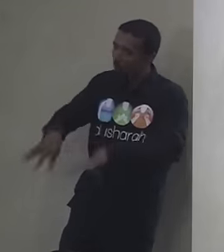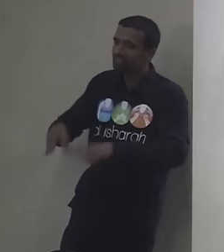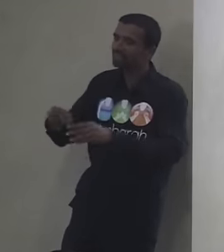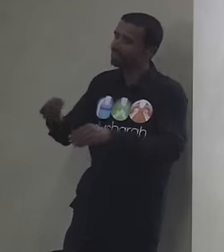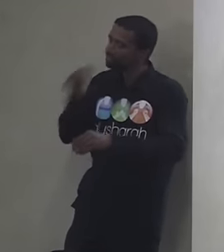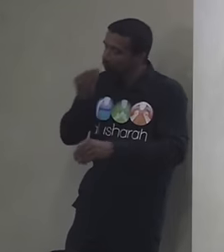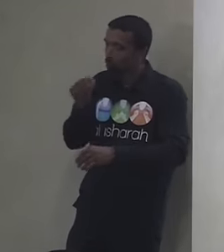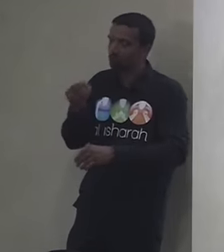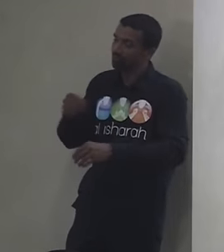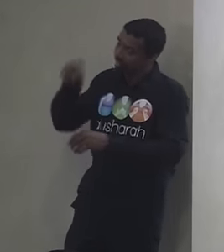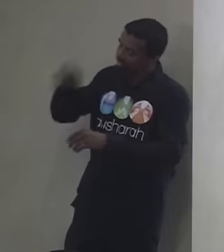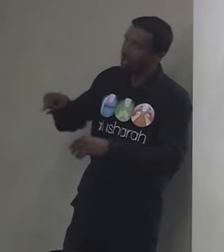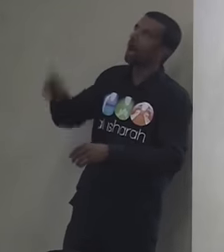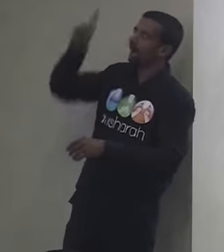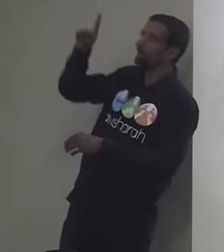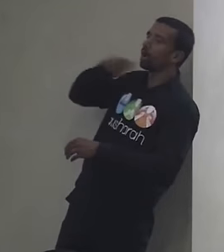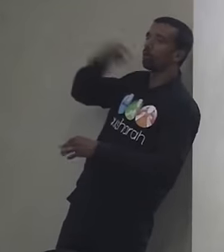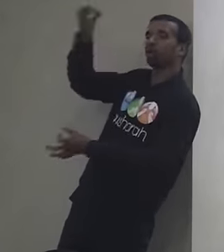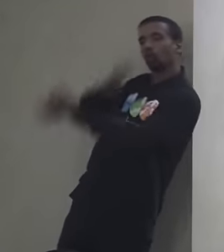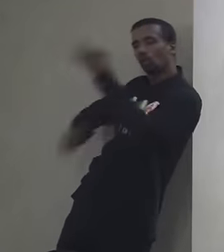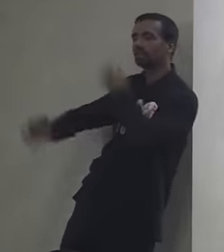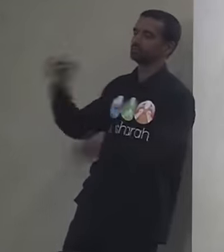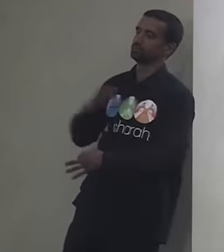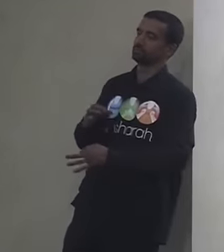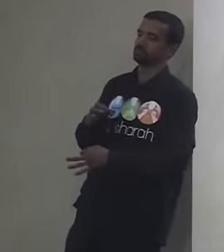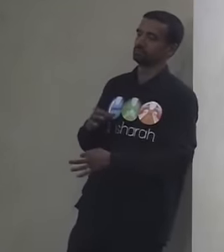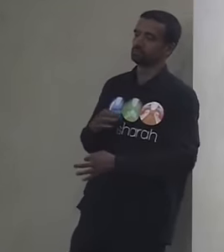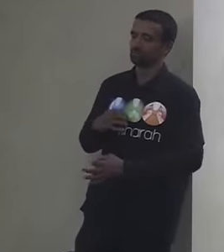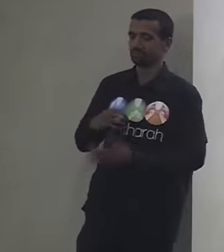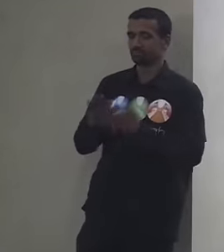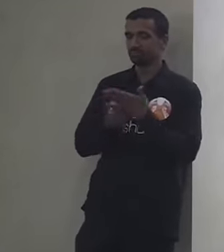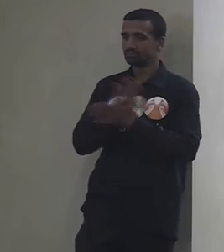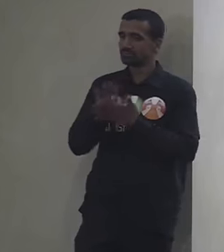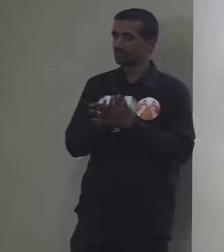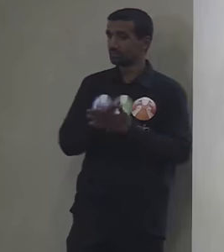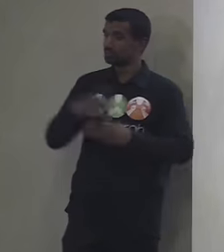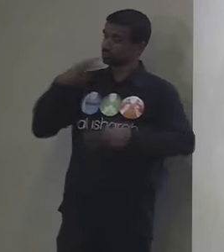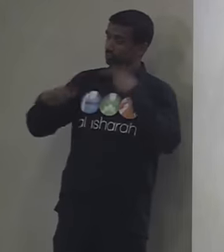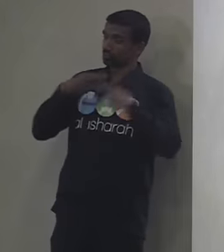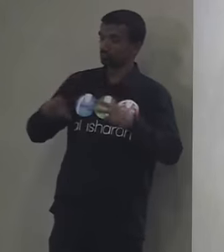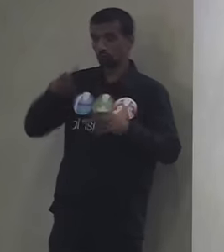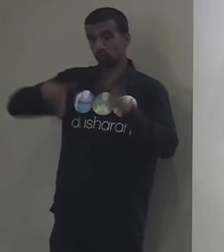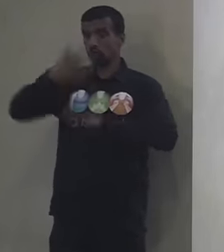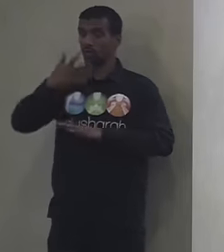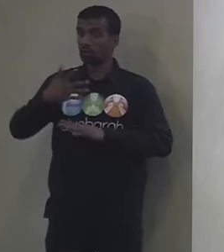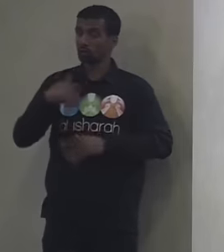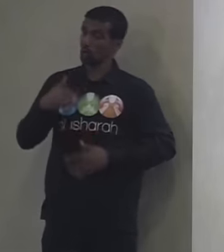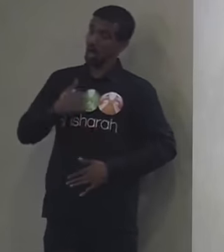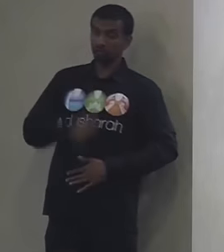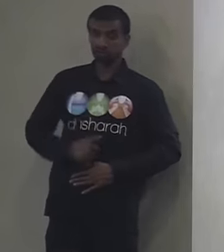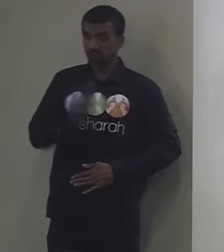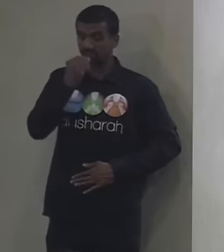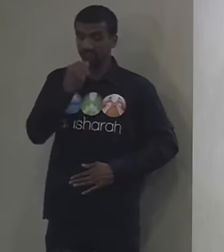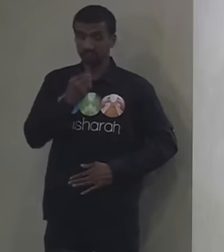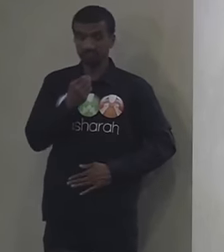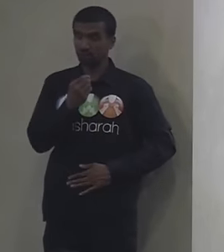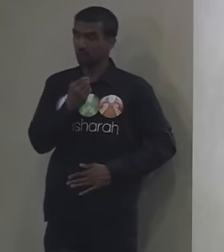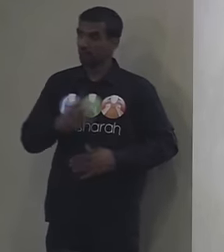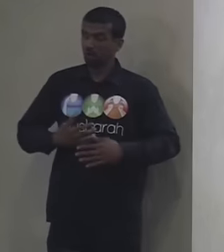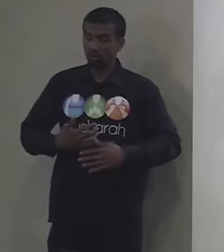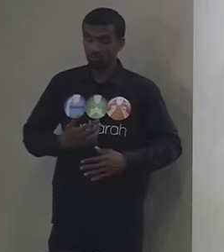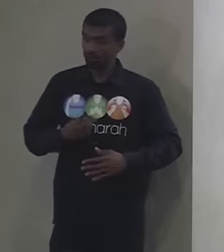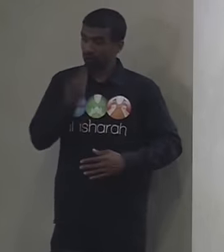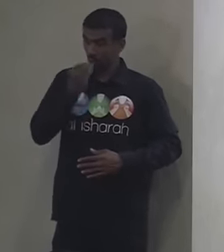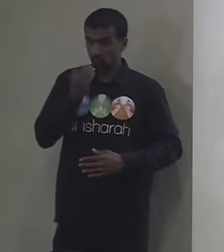When the azima takes over you because of the hunger, you just order the restaurant. You know? And then reality kicks in. Order